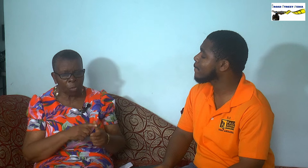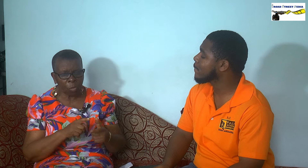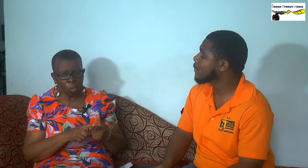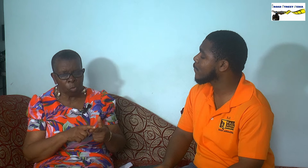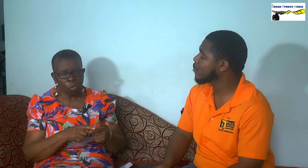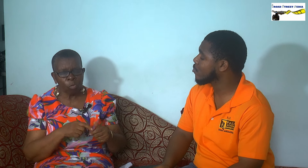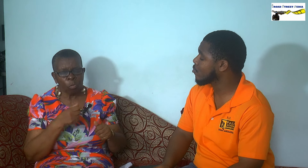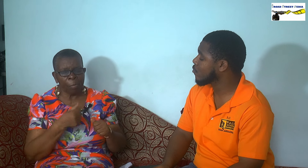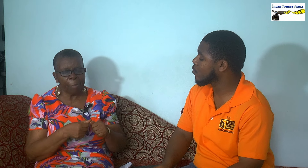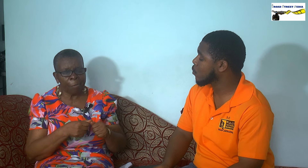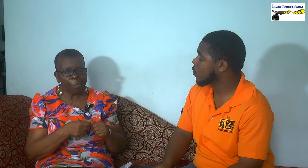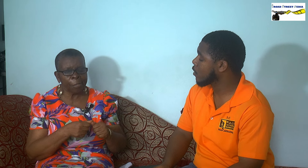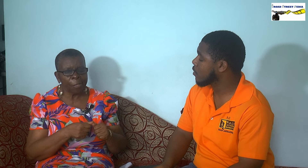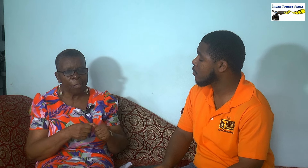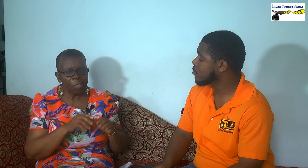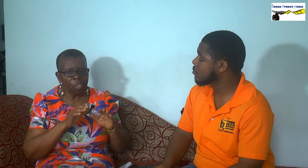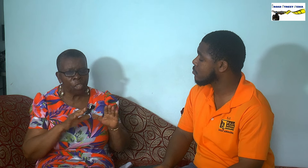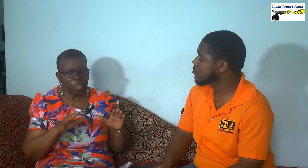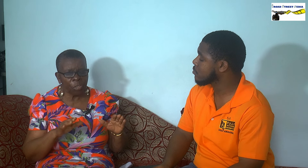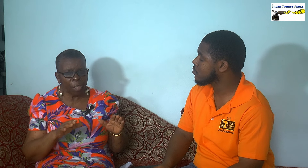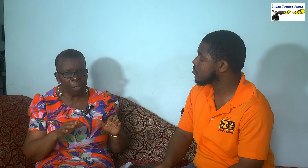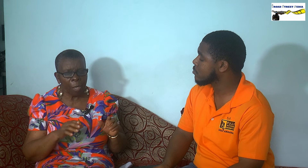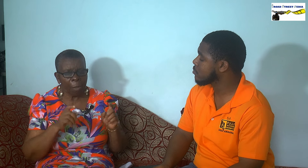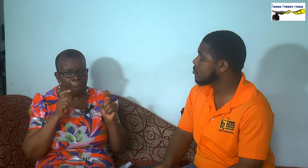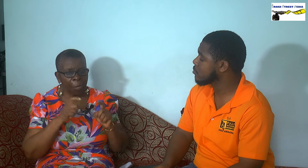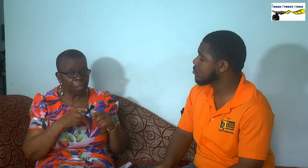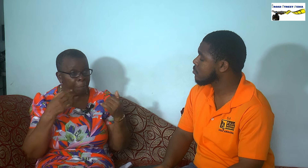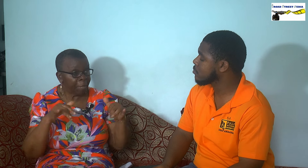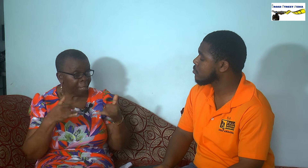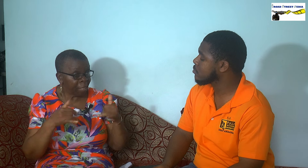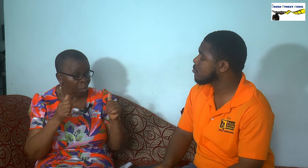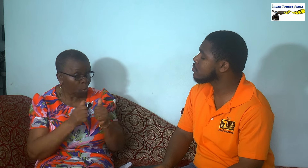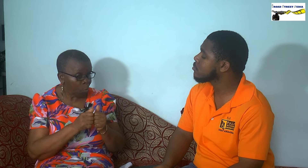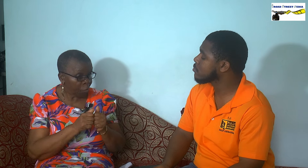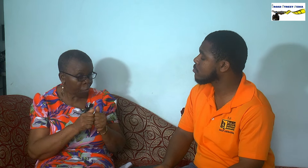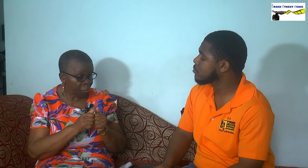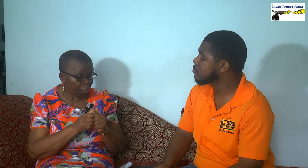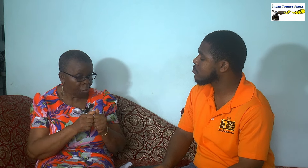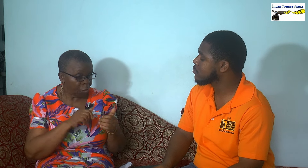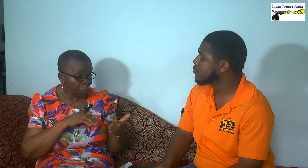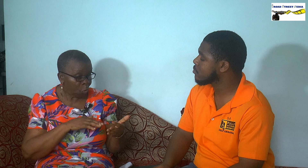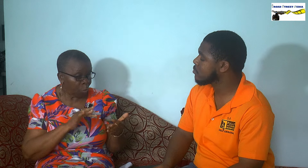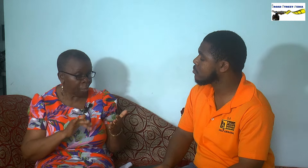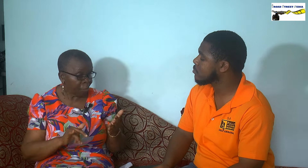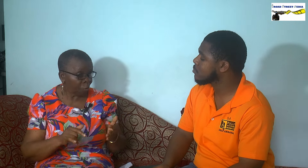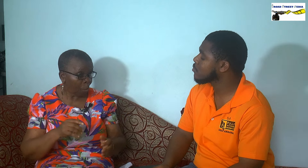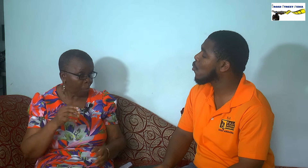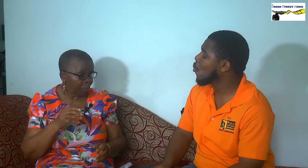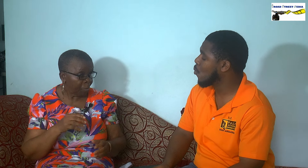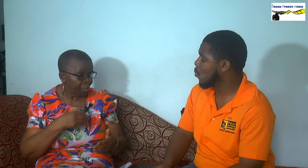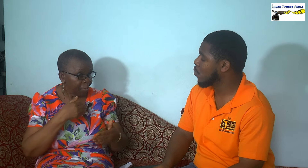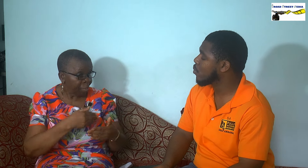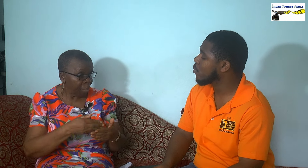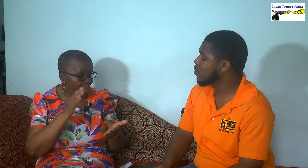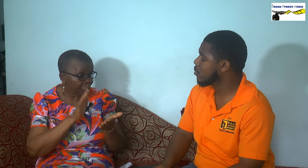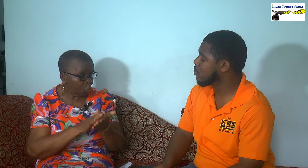also, remember, the children must play with students from the nearby